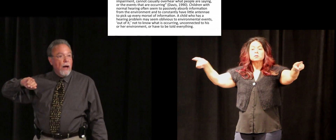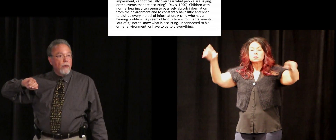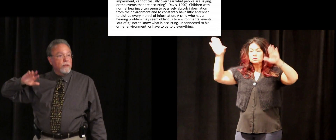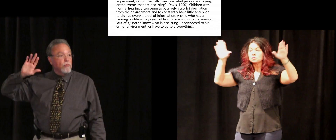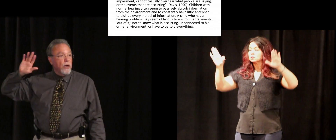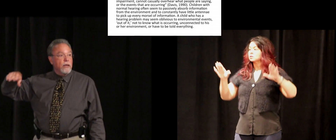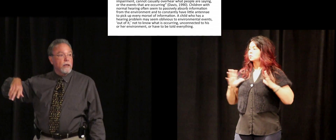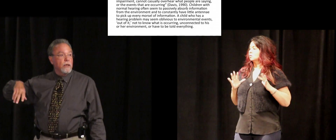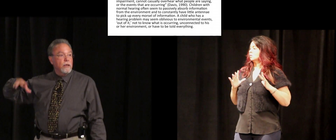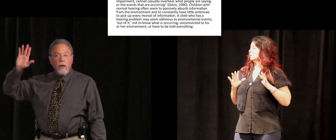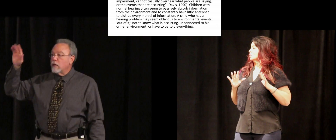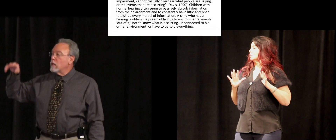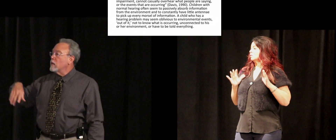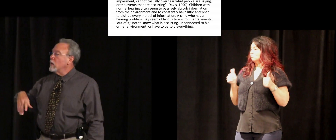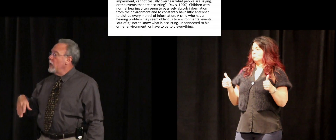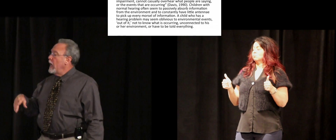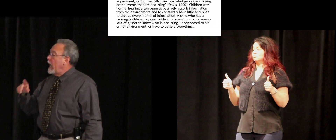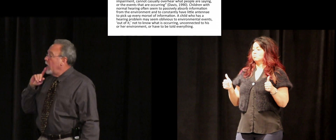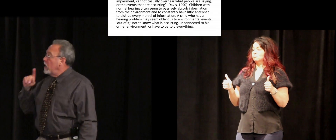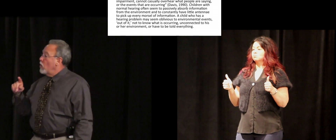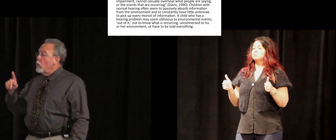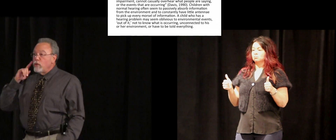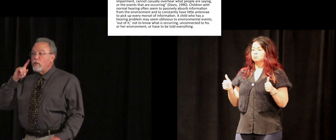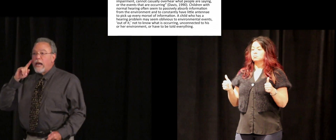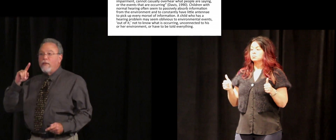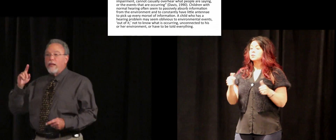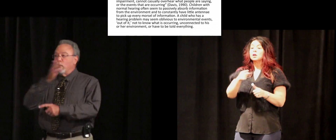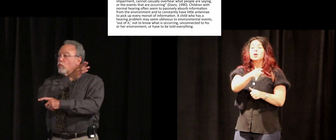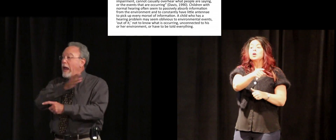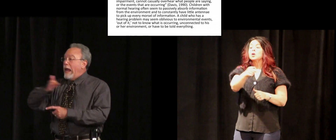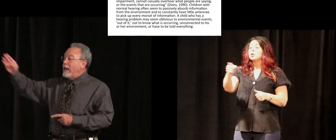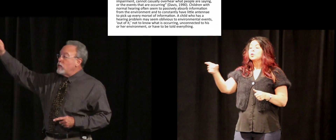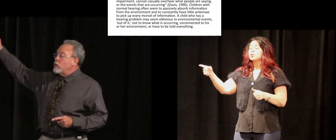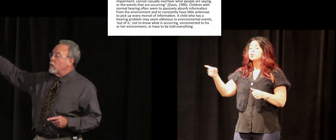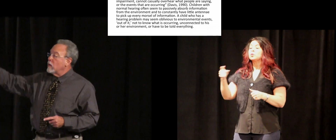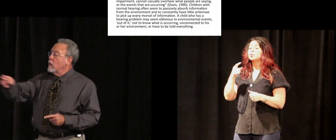okay? So exploring, learning about the environment,